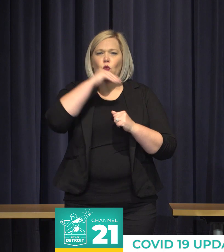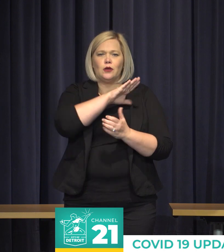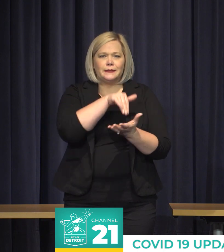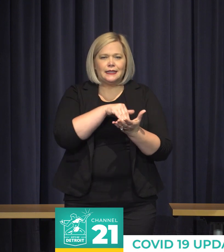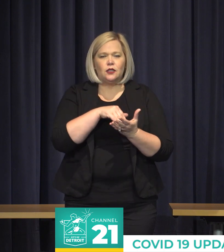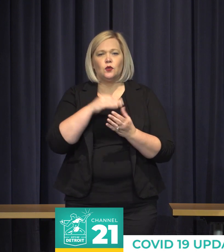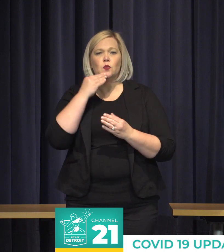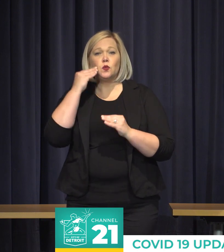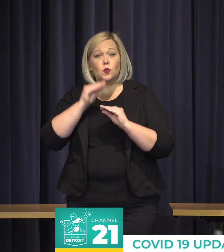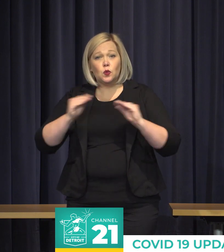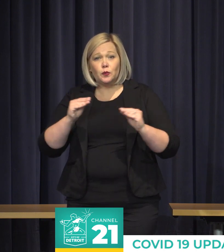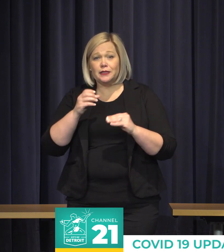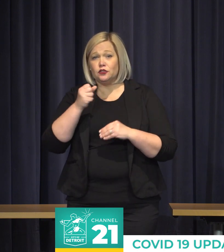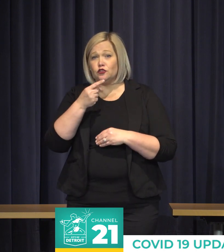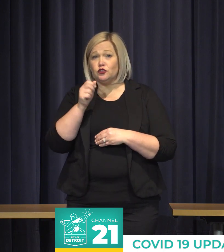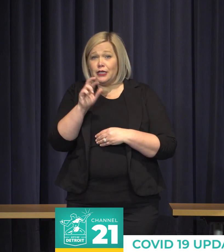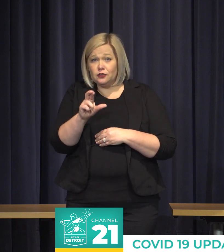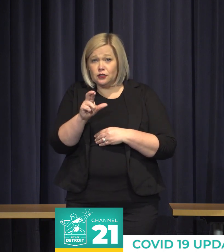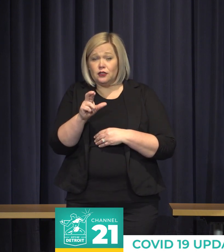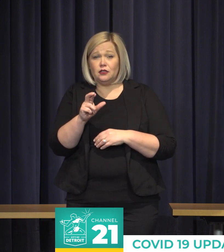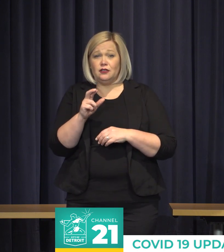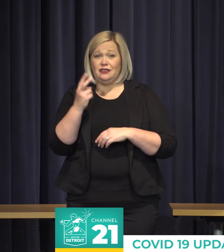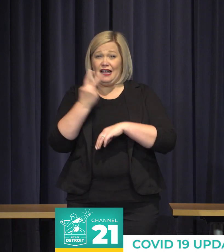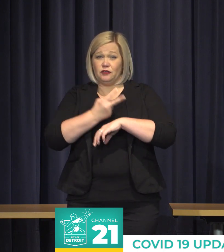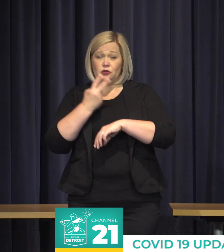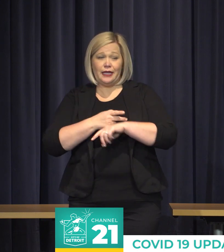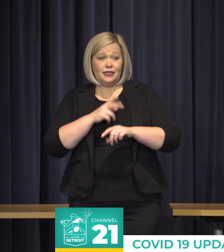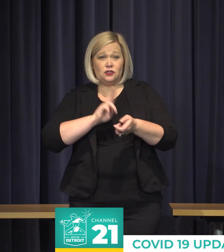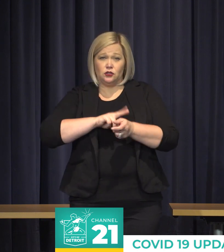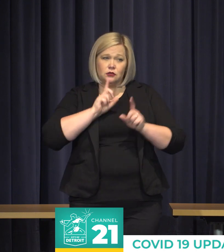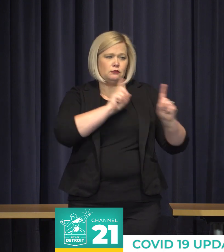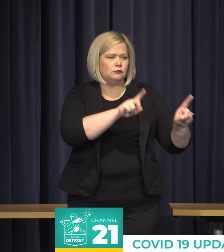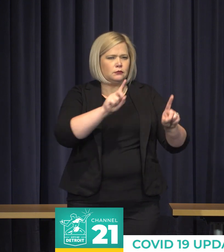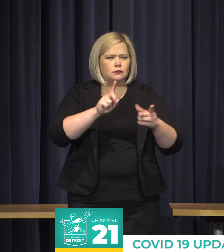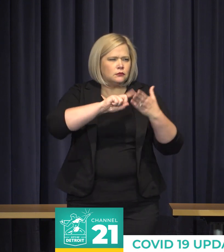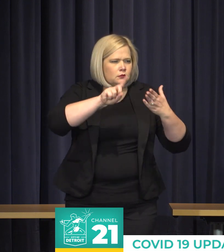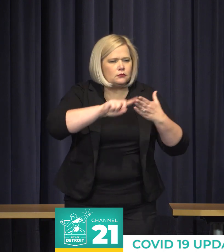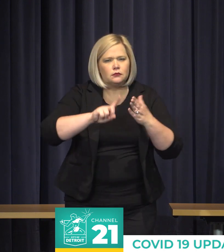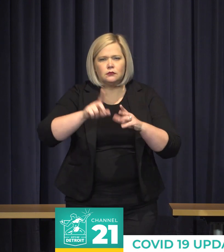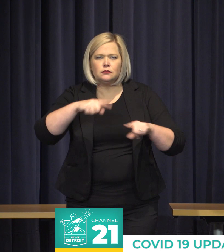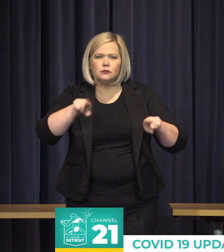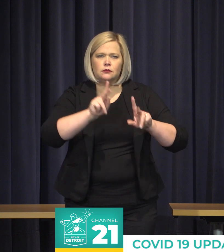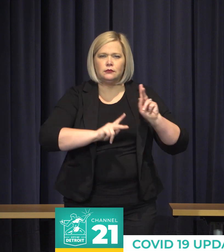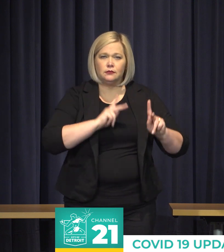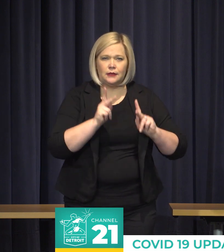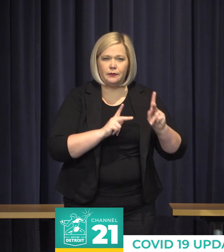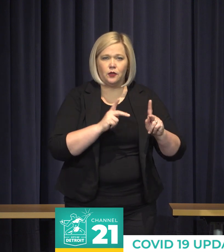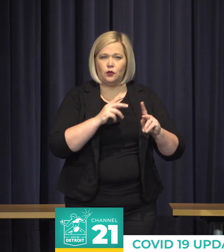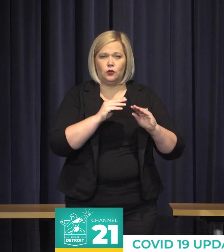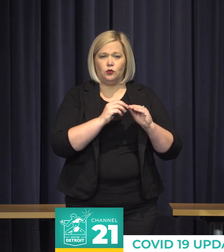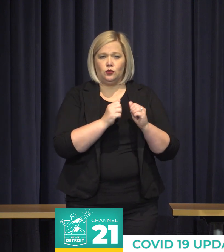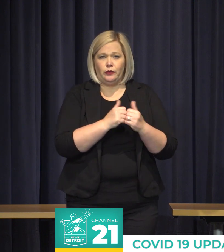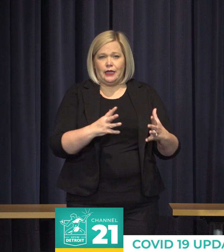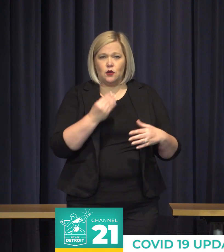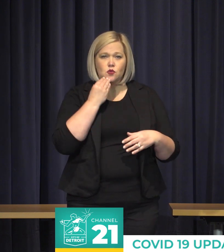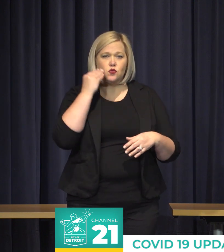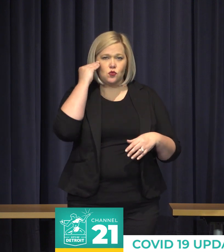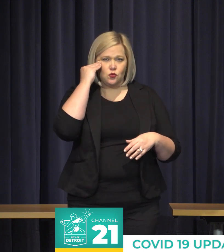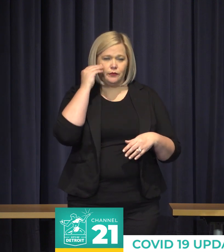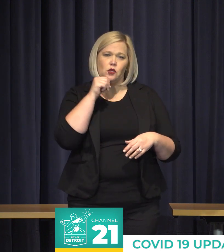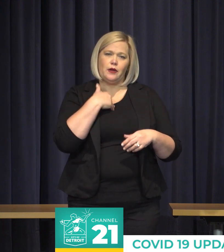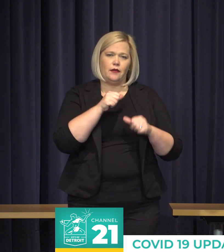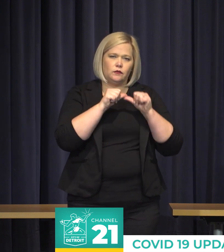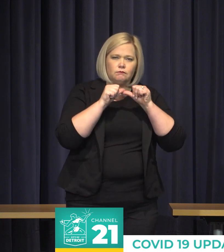homeless shelter in this city every 2 days for a wellness check on those who don't have a